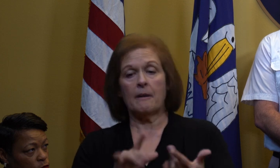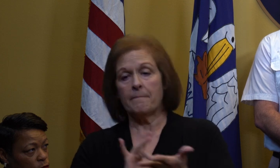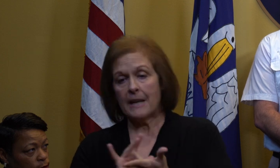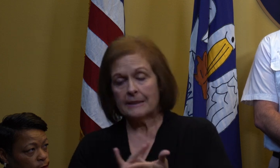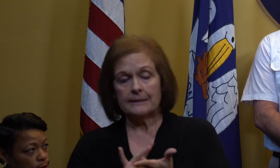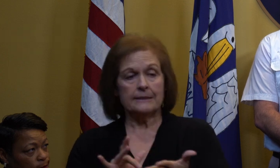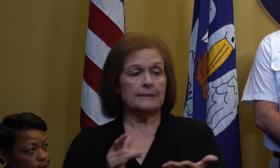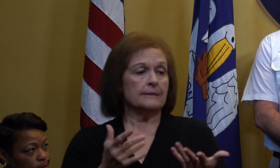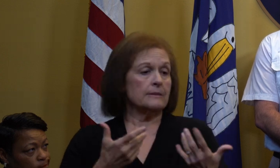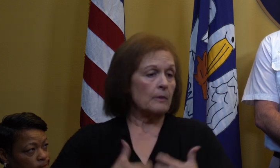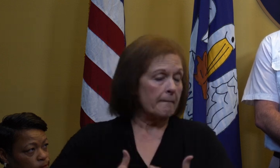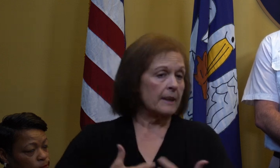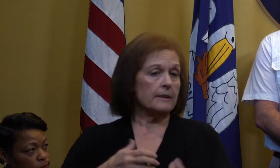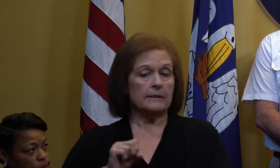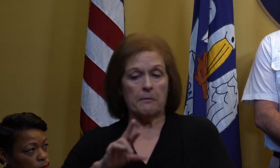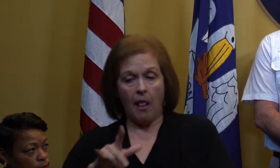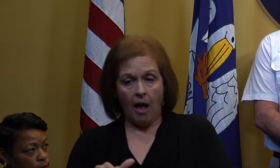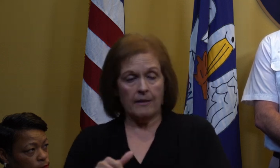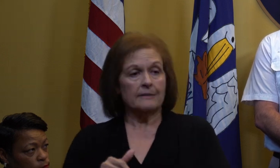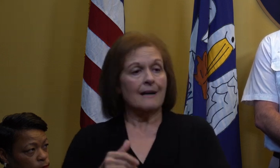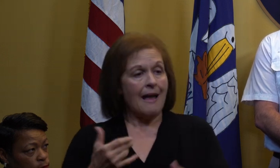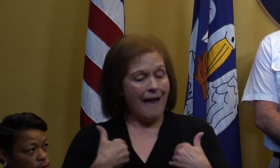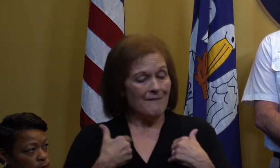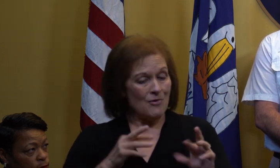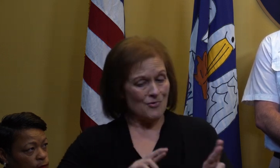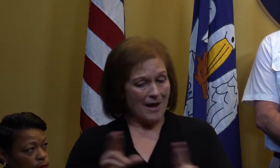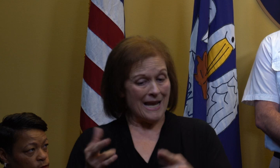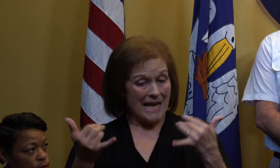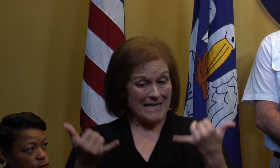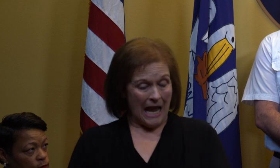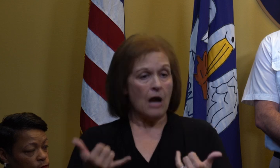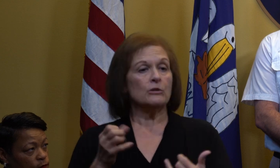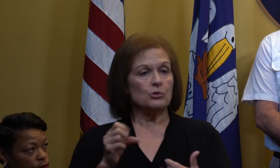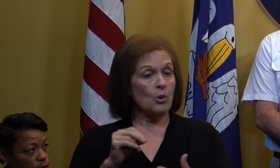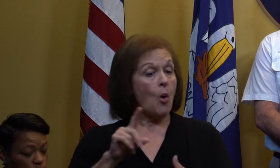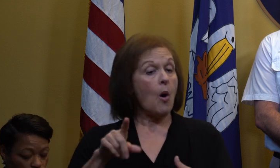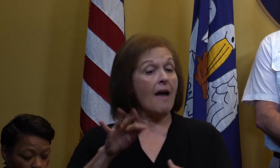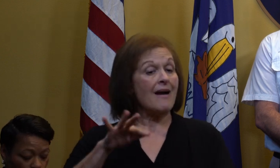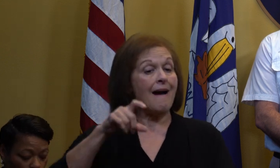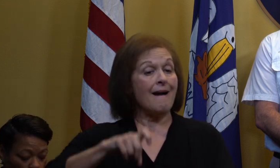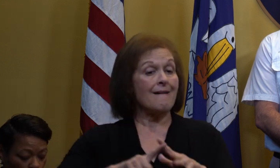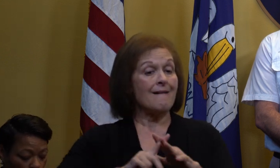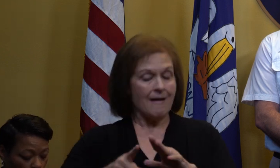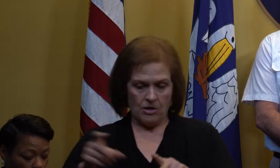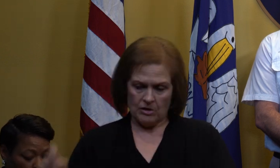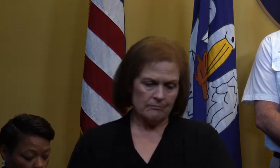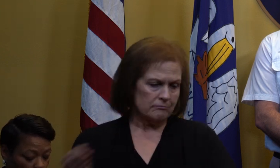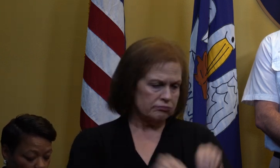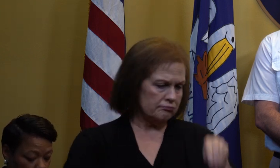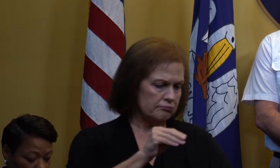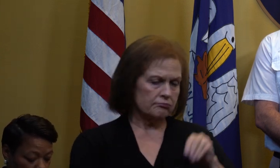medications, medical devices, and supplies. Have all that ready now, so all you need to do is to load it in the car or take it with you if you need to